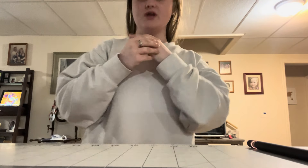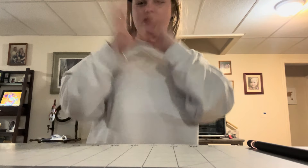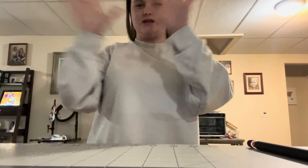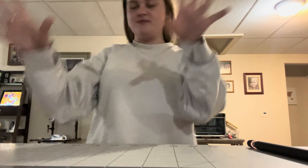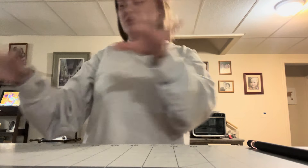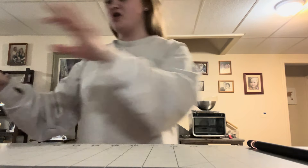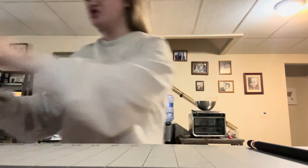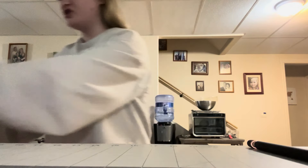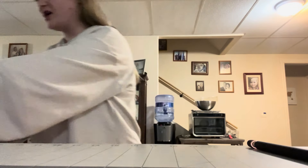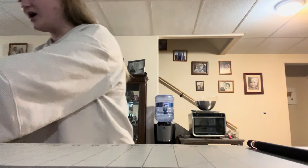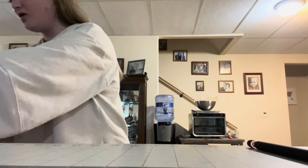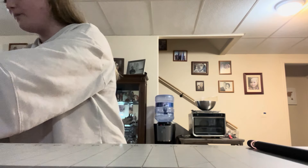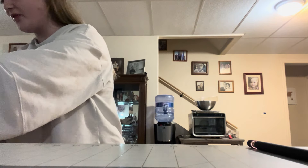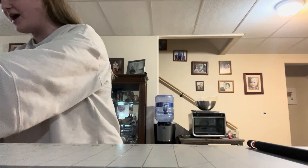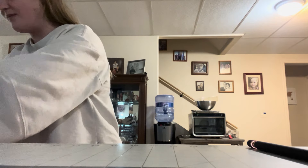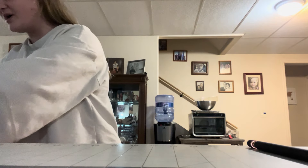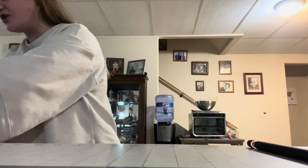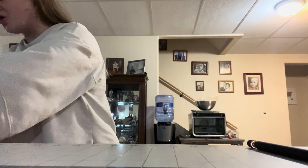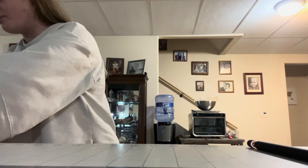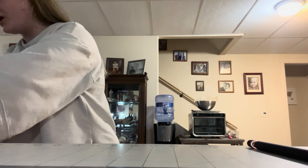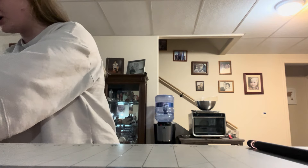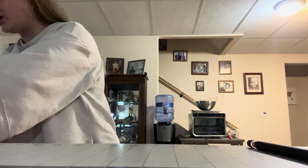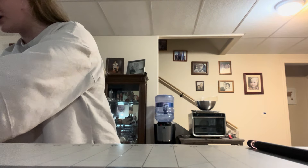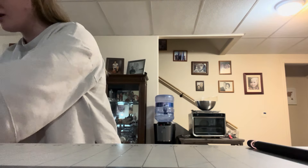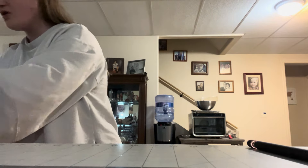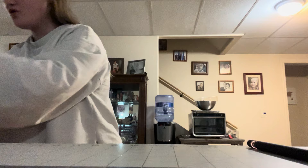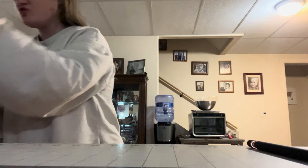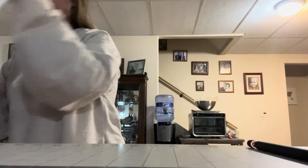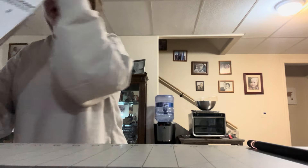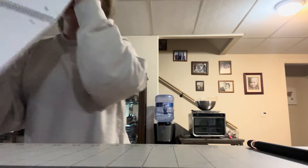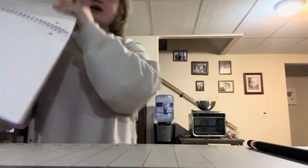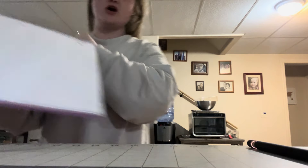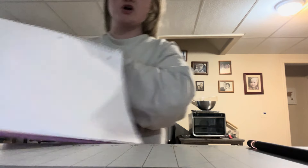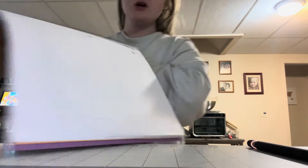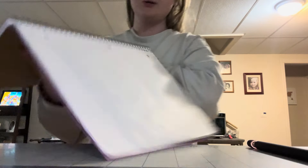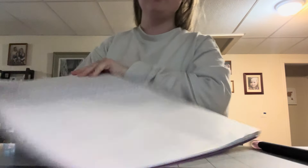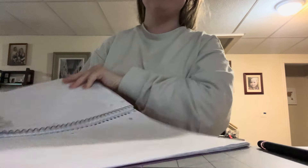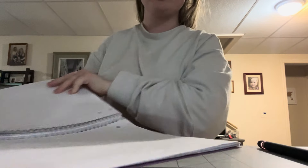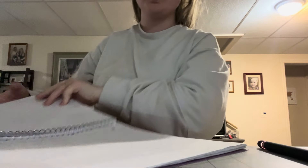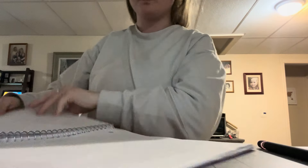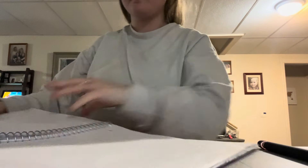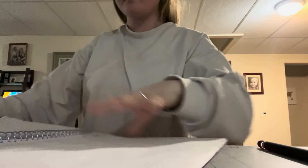And let me know. So I have my notebook right here.